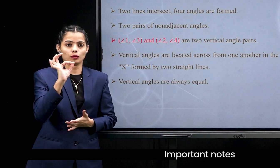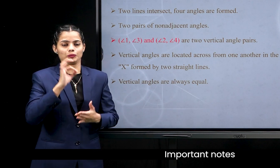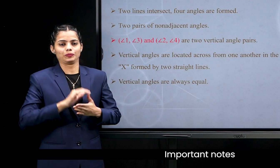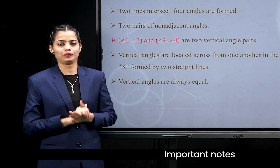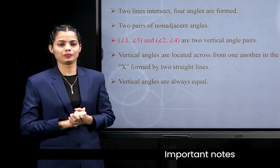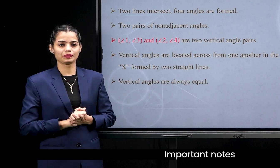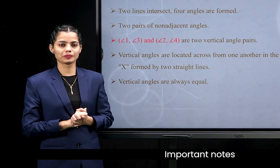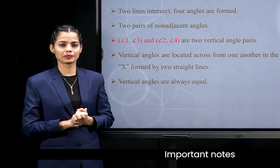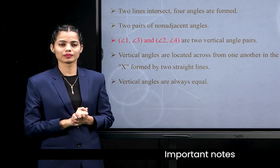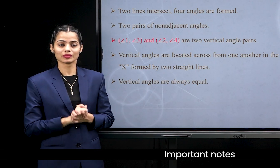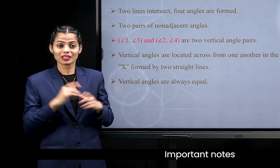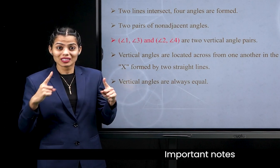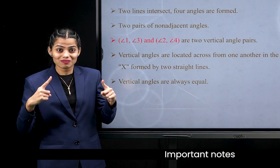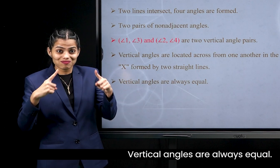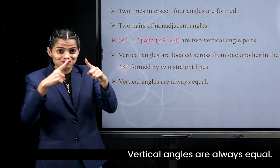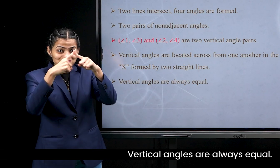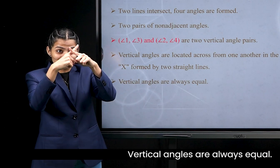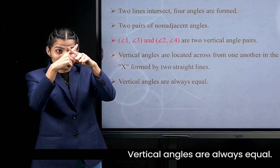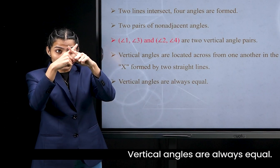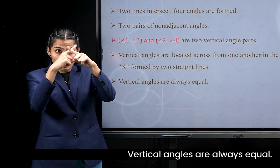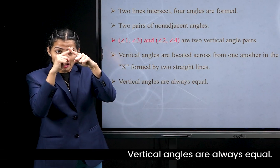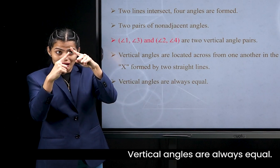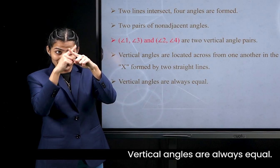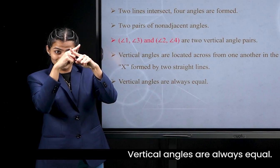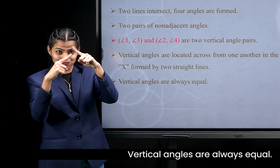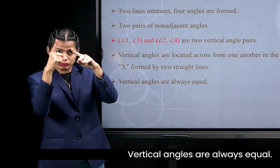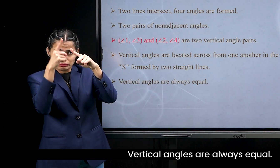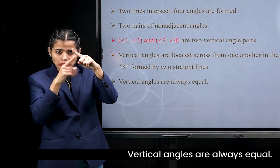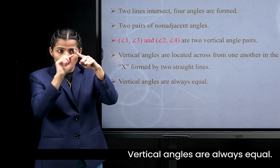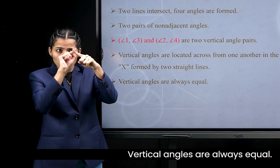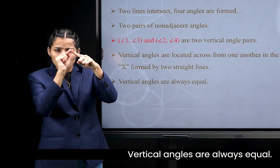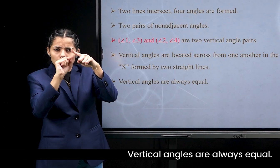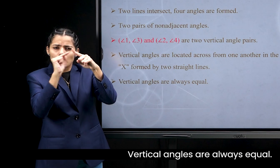Important notes: vertical angles are always equal.